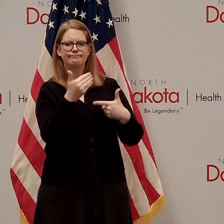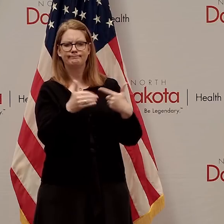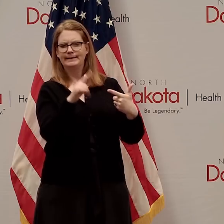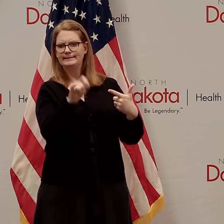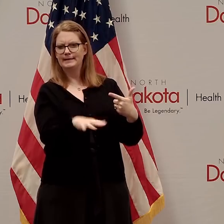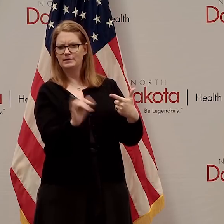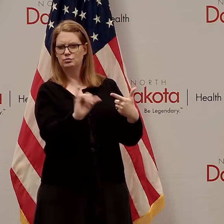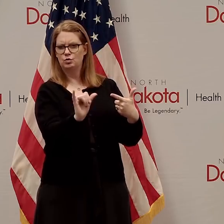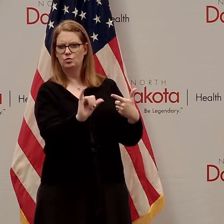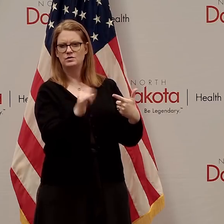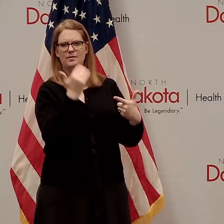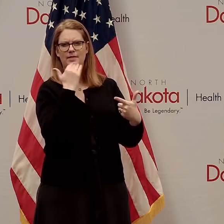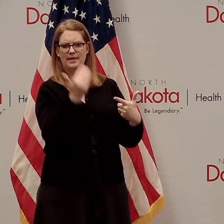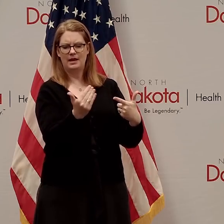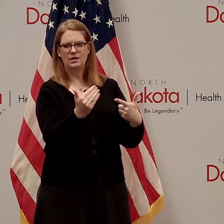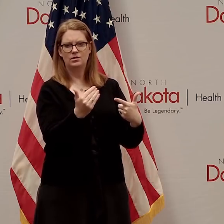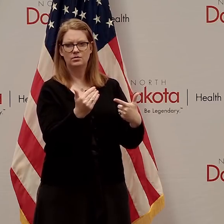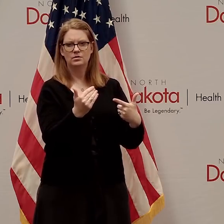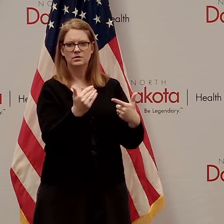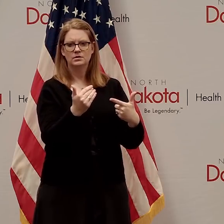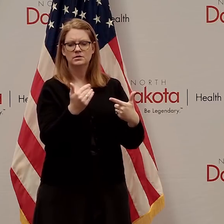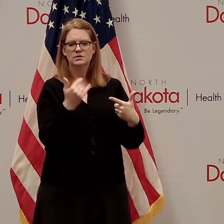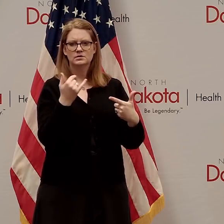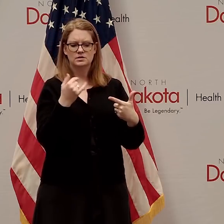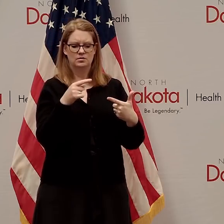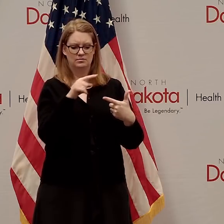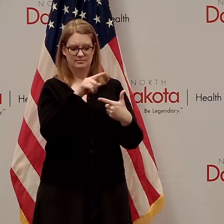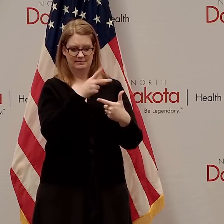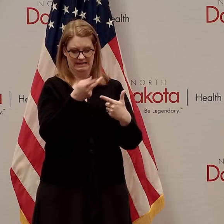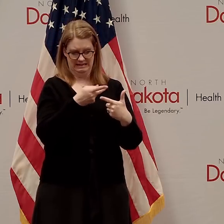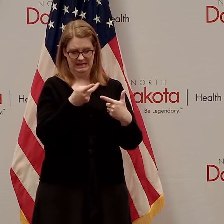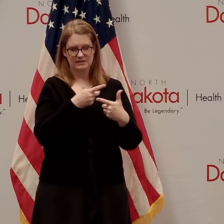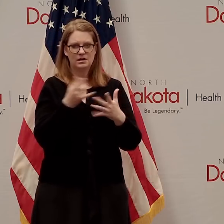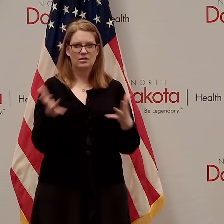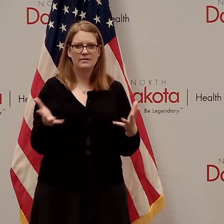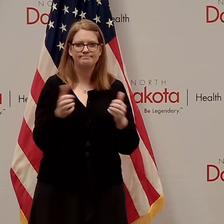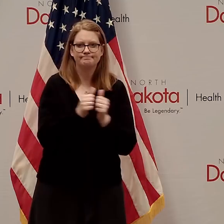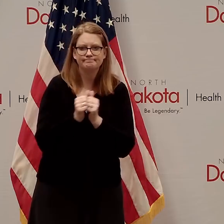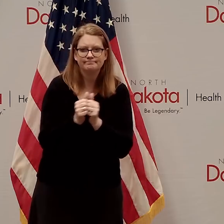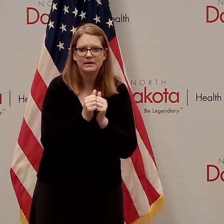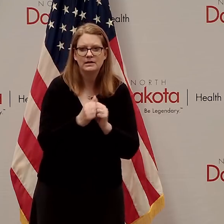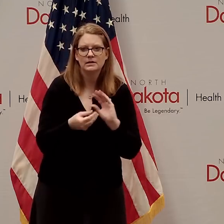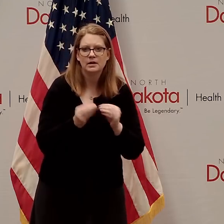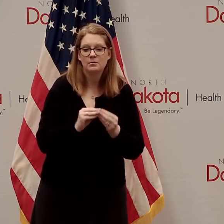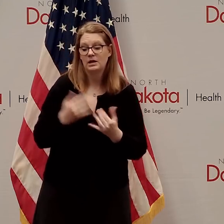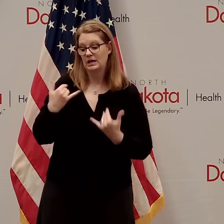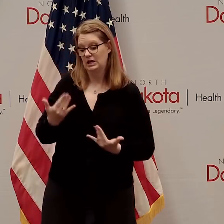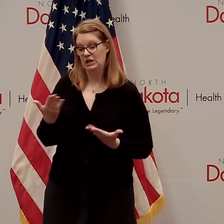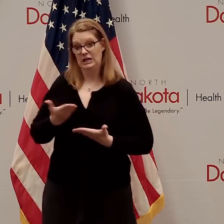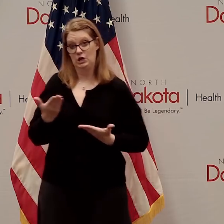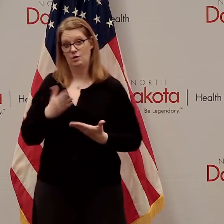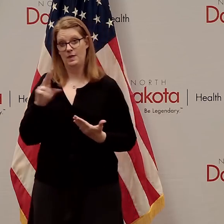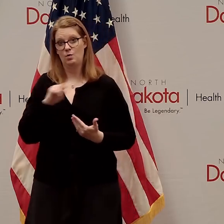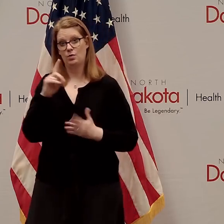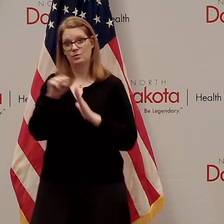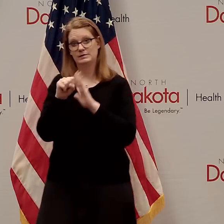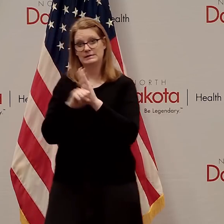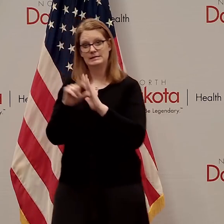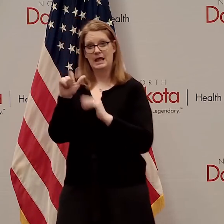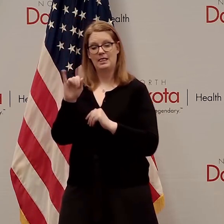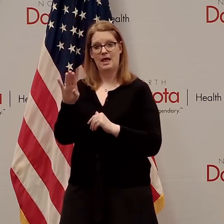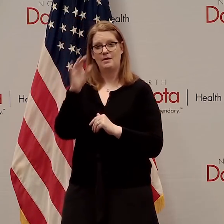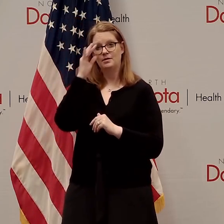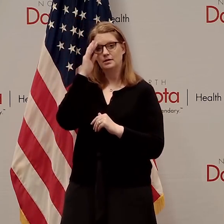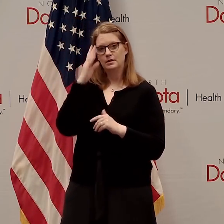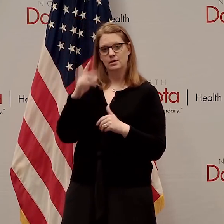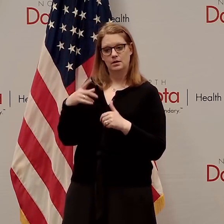tests as well, and those are all combined into these numbers. But at the North Dakota State Lab, where we had that issue